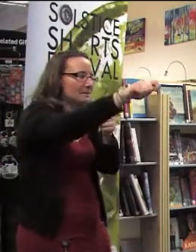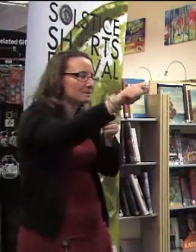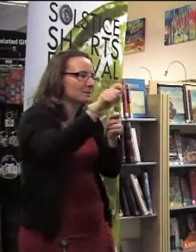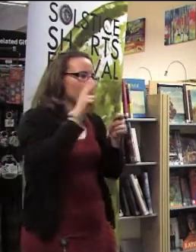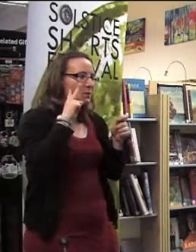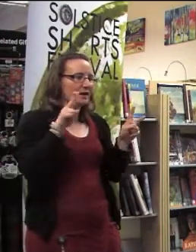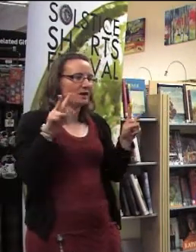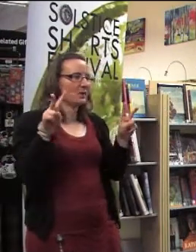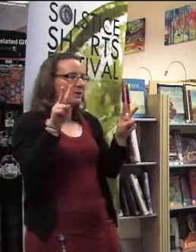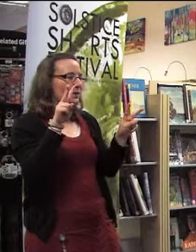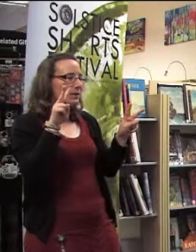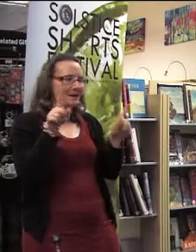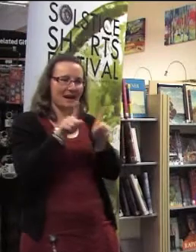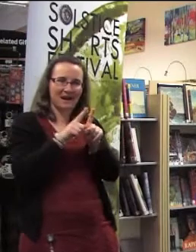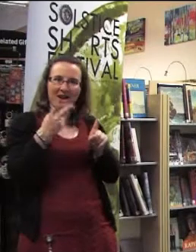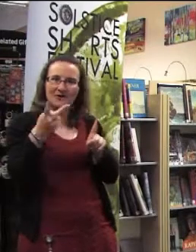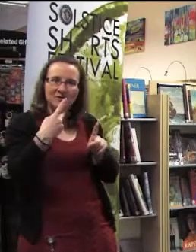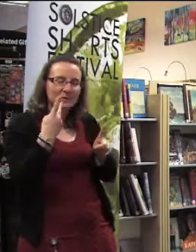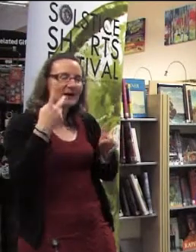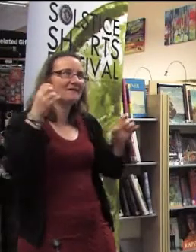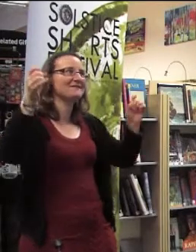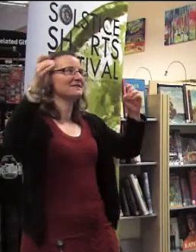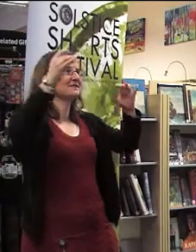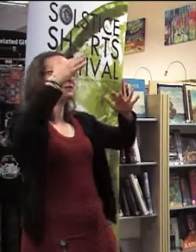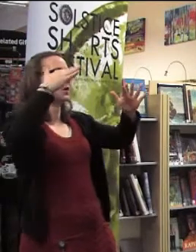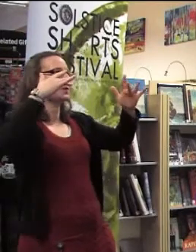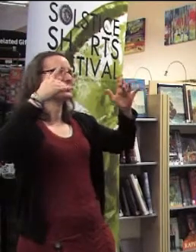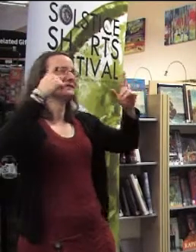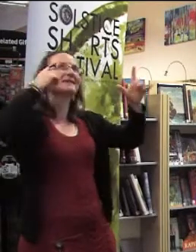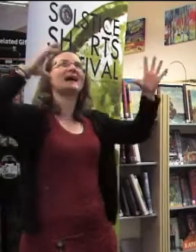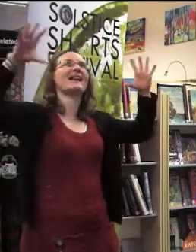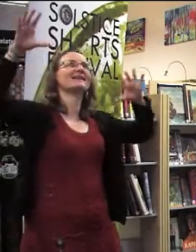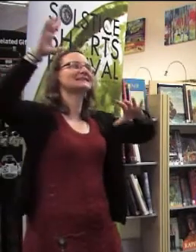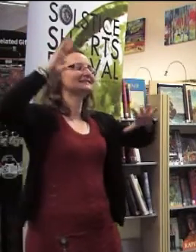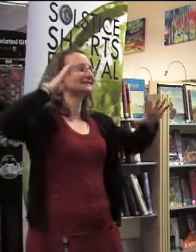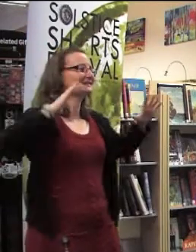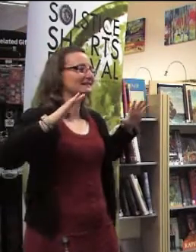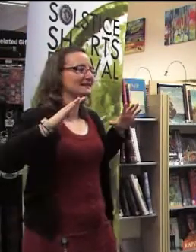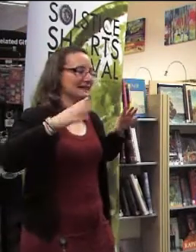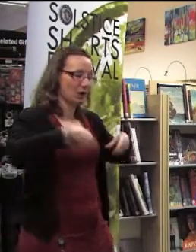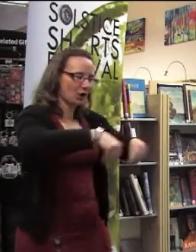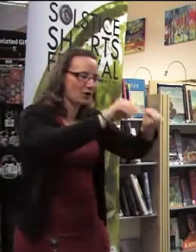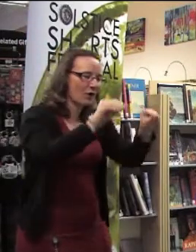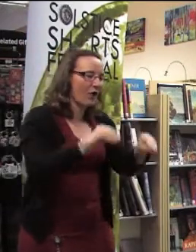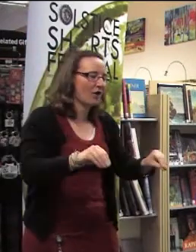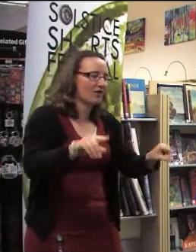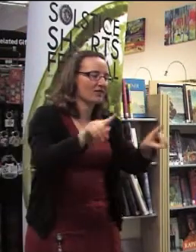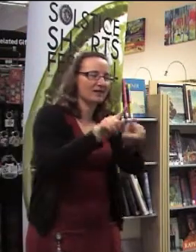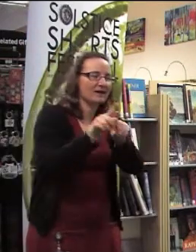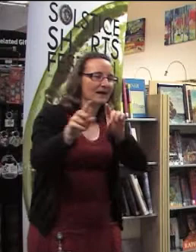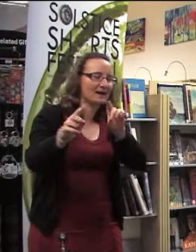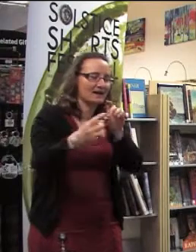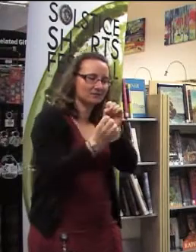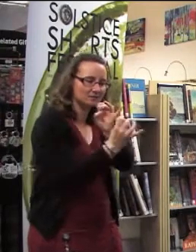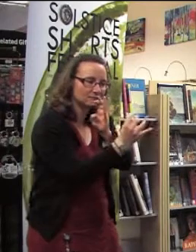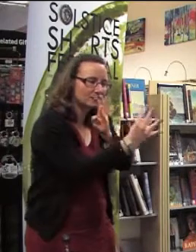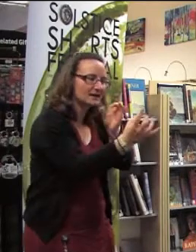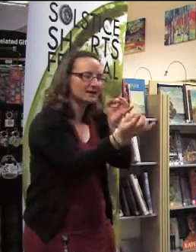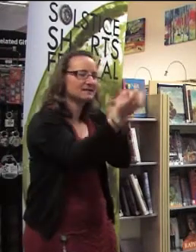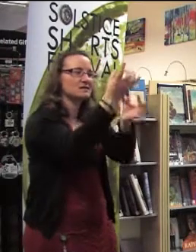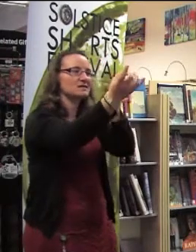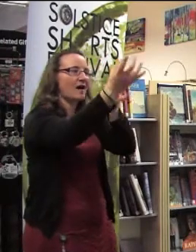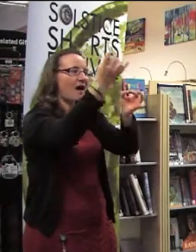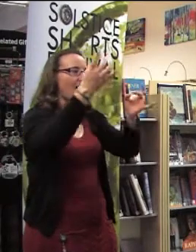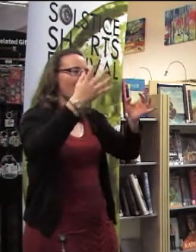effect will be of us afloat in our own galaxy. The cloth a Milky Way of countless stars. The candles